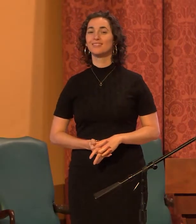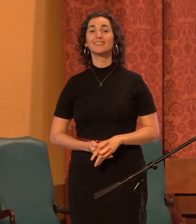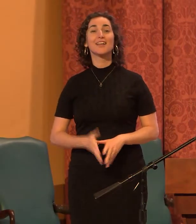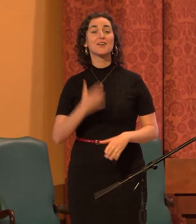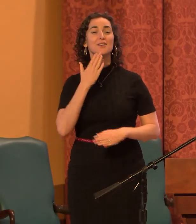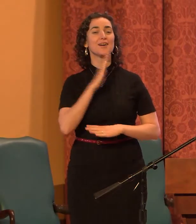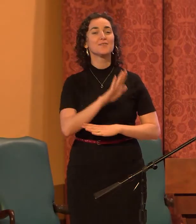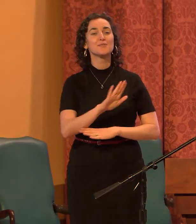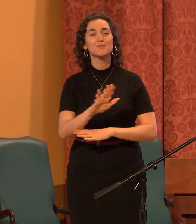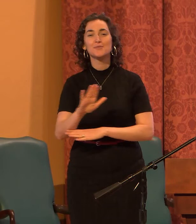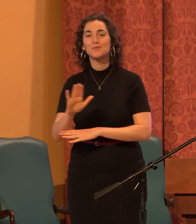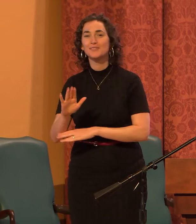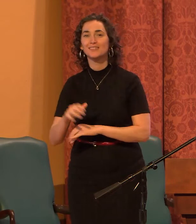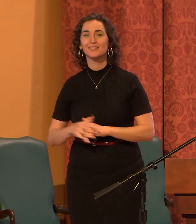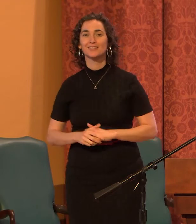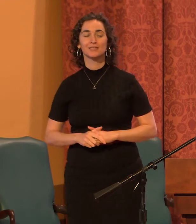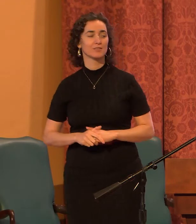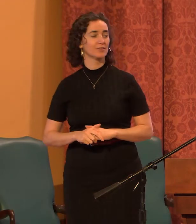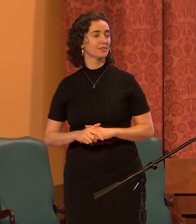Good afternoon.